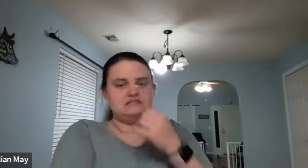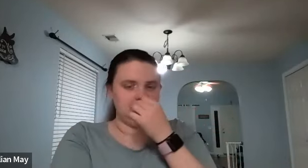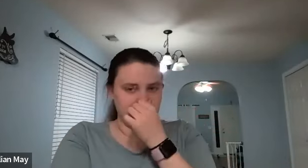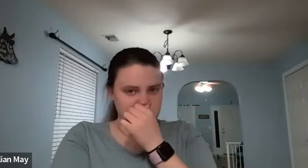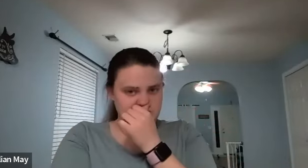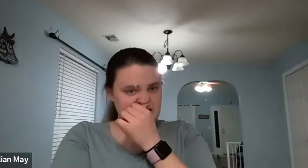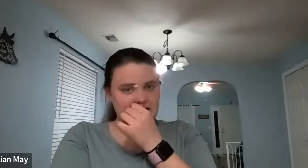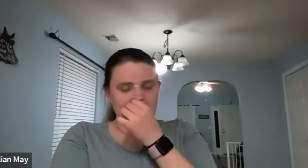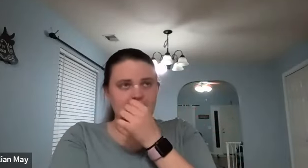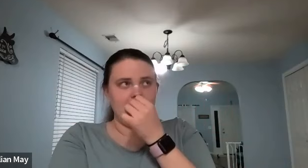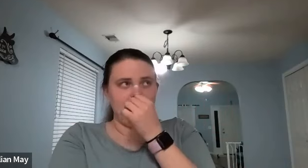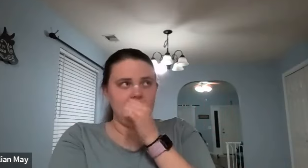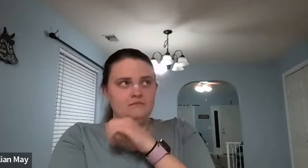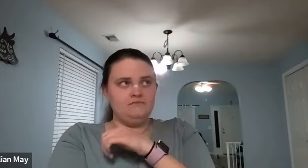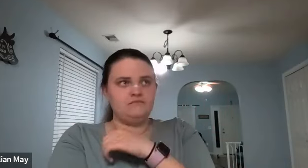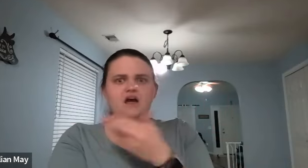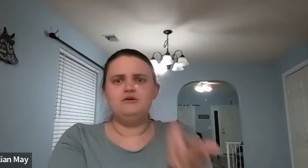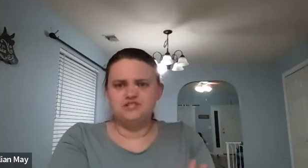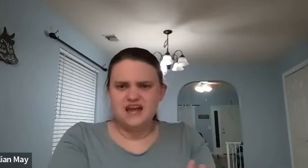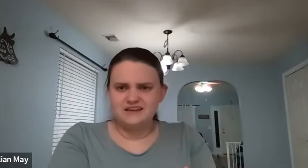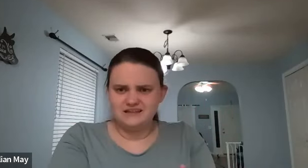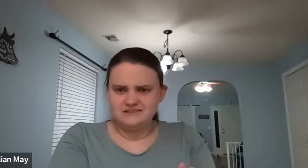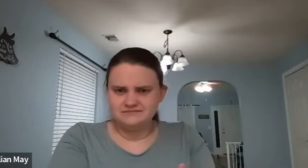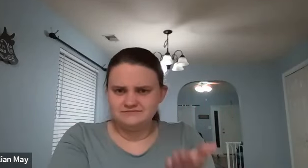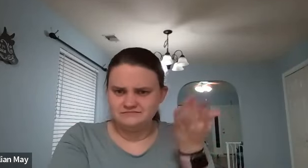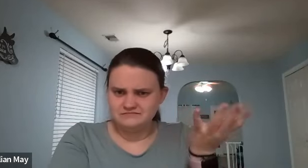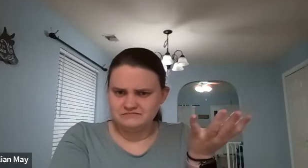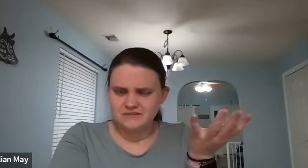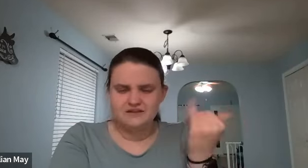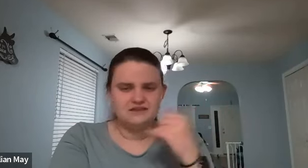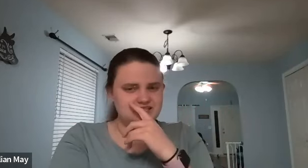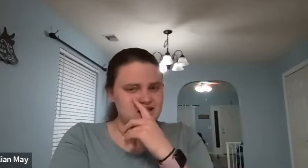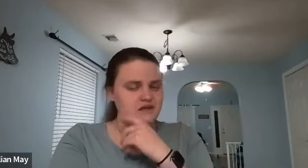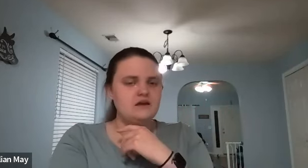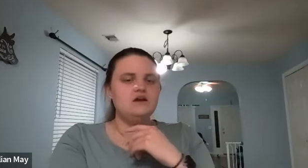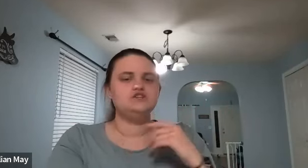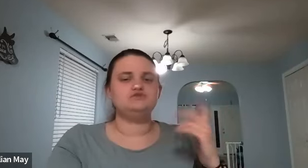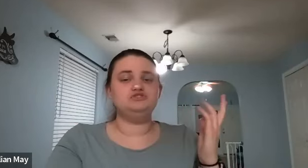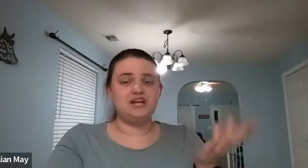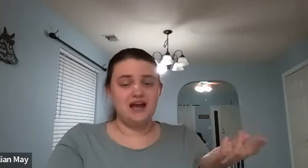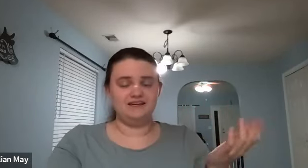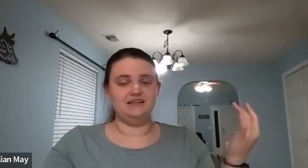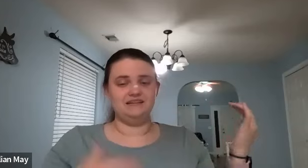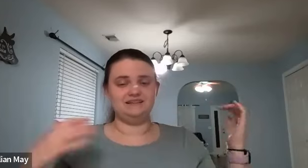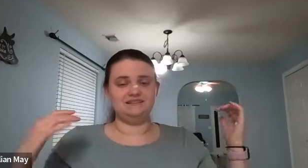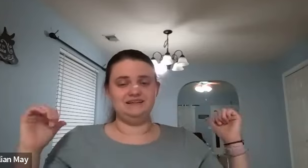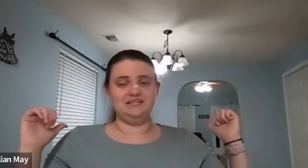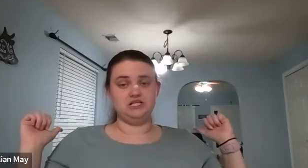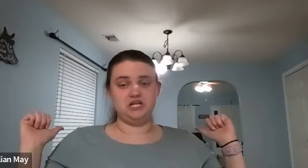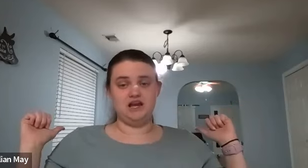sleeve motion. Oh, jacket. That just hit me. So jacket